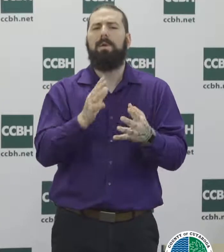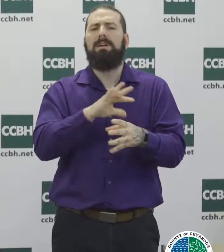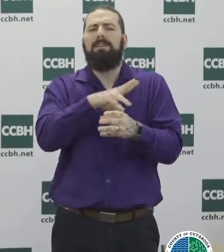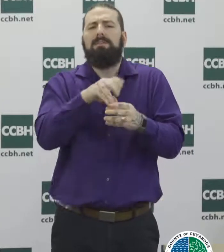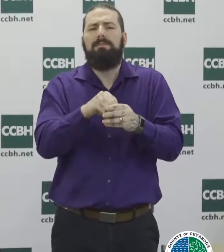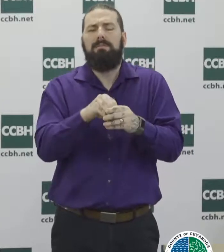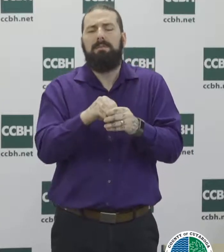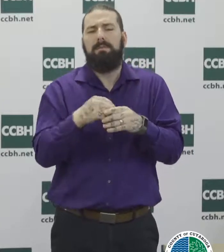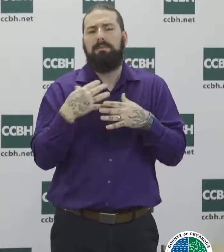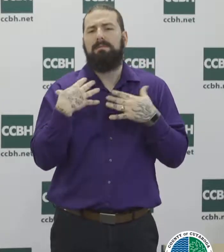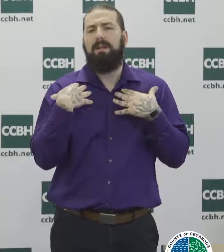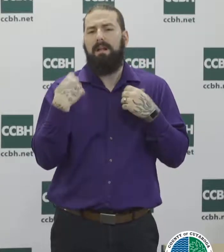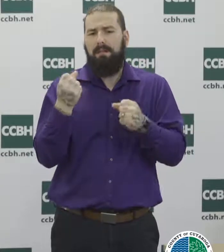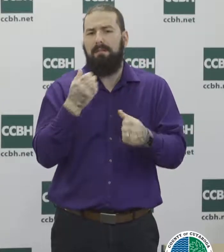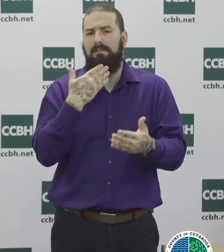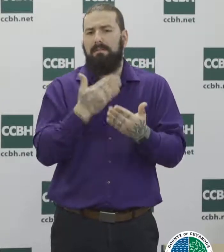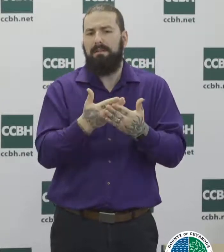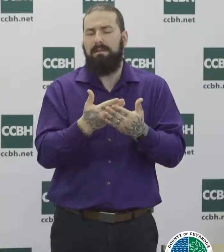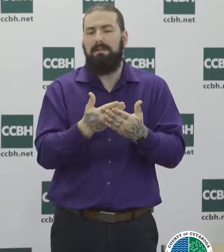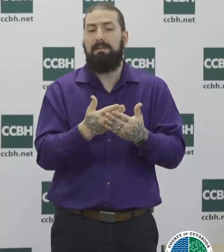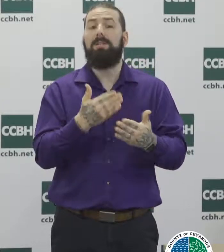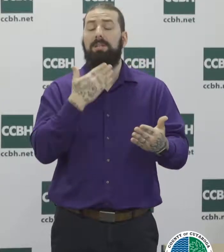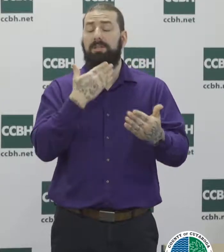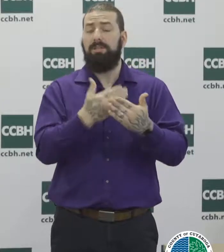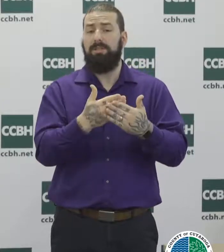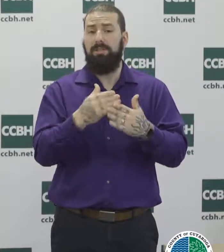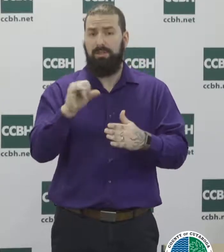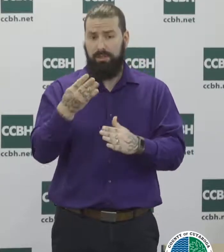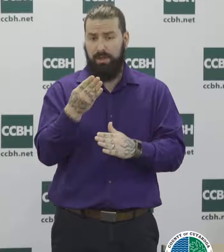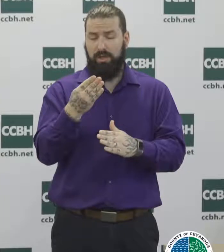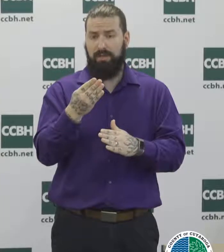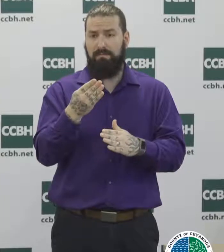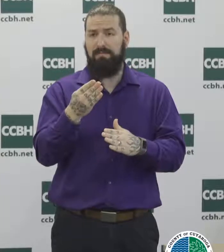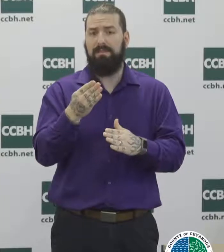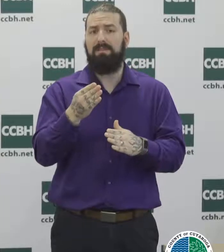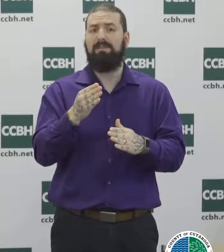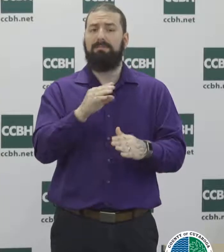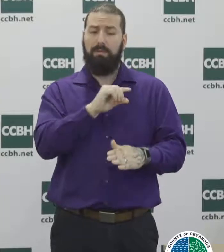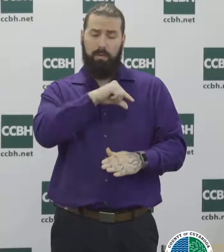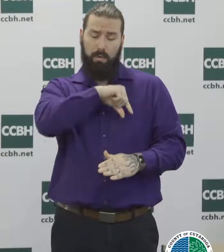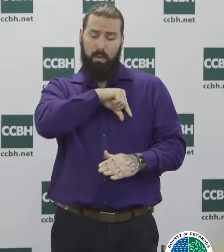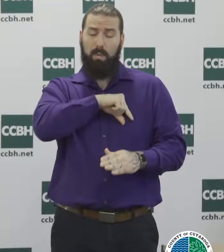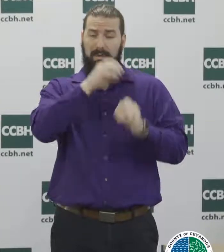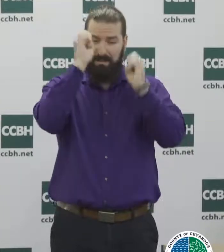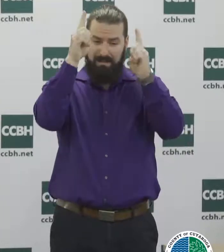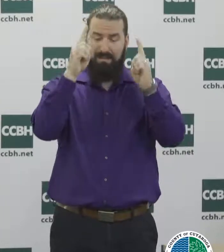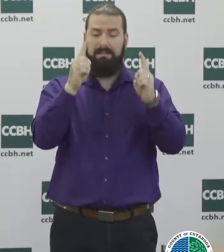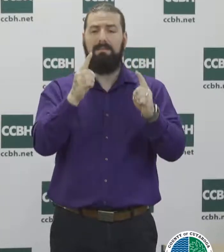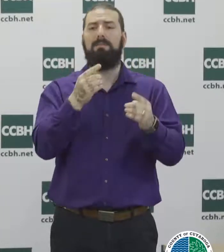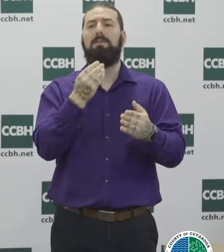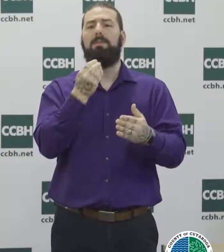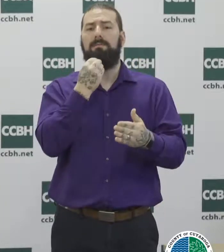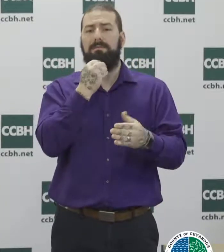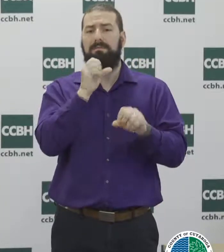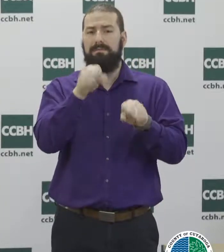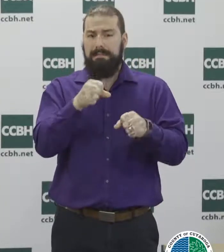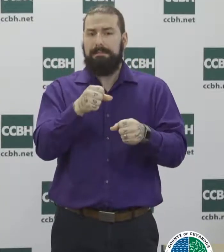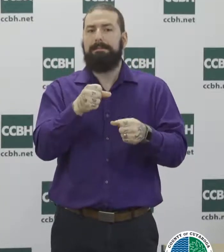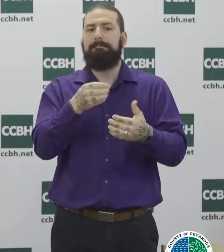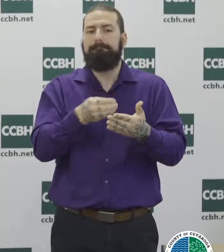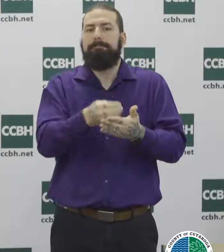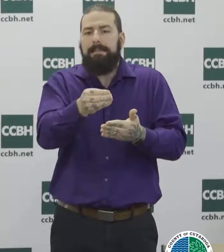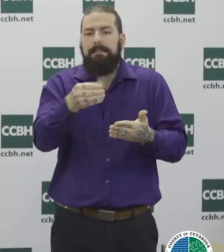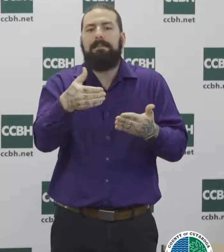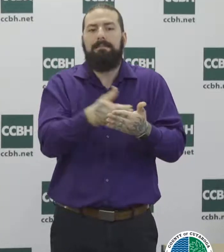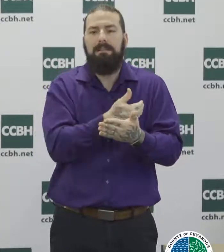good jobs, quality education, fresh and affordable food, safe neighborhoods, healthcare,